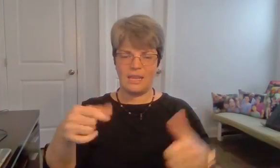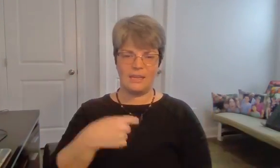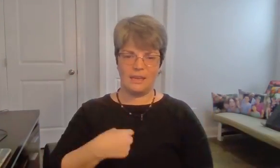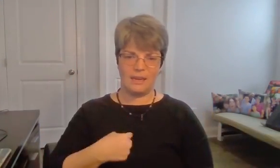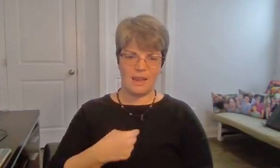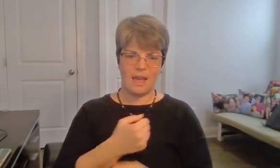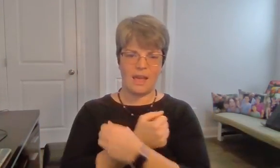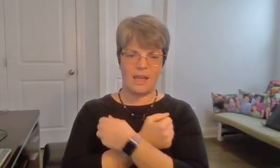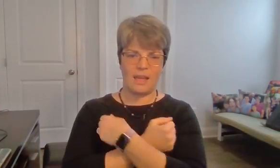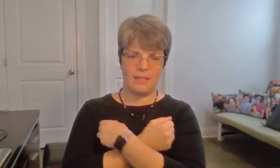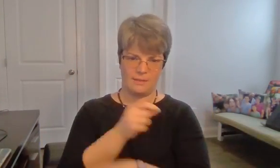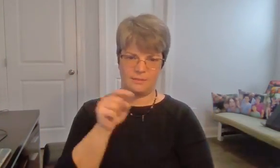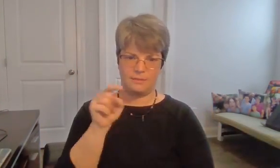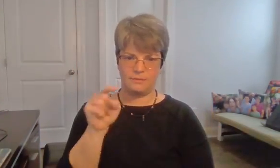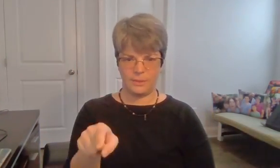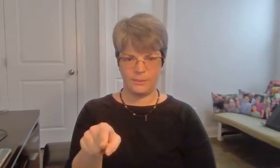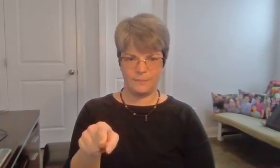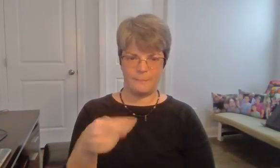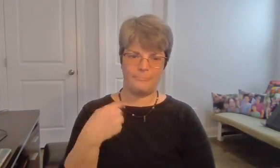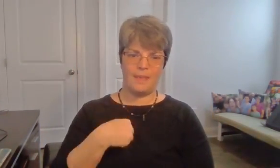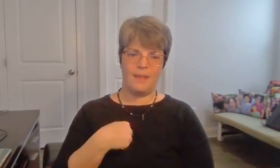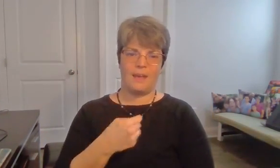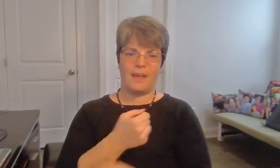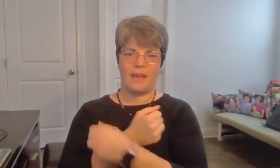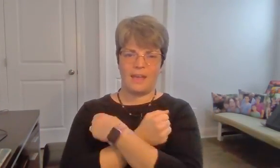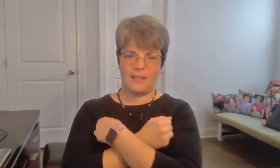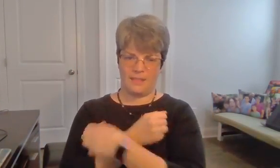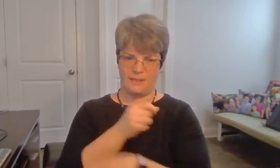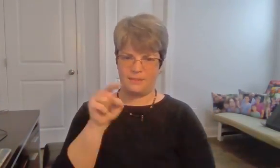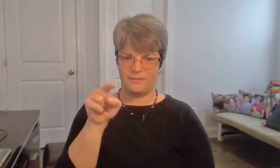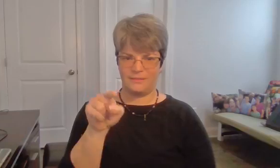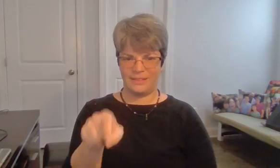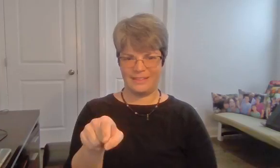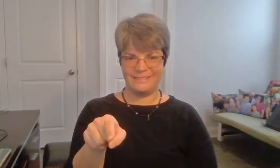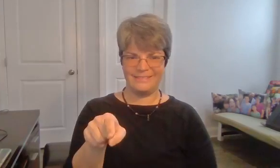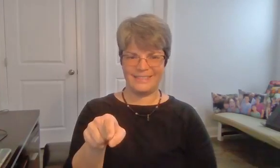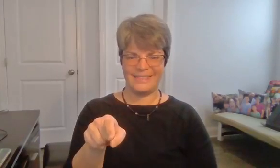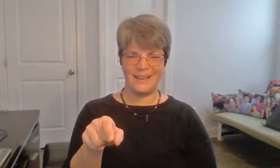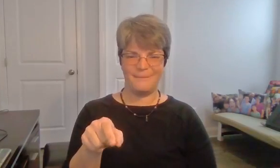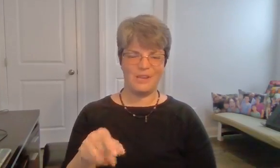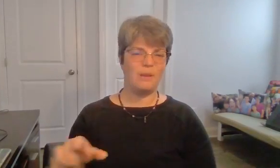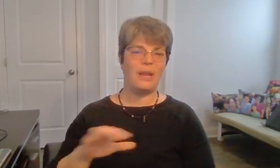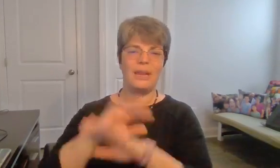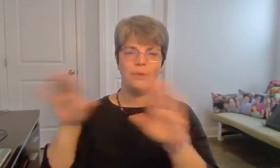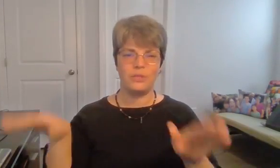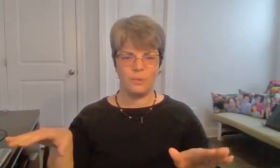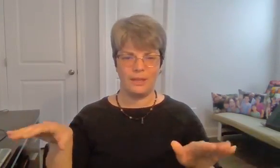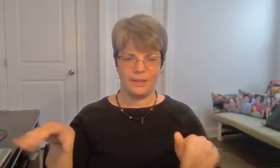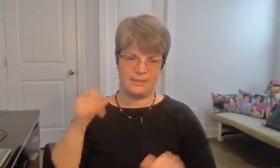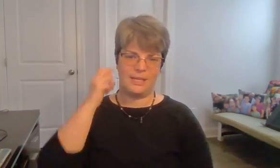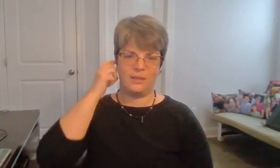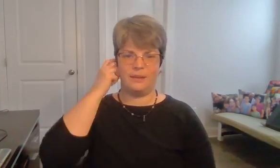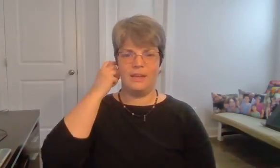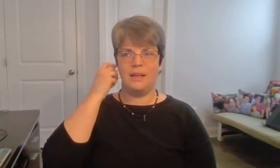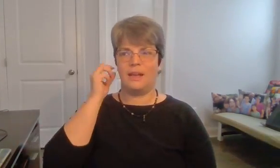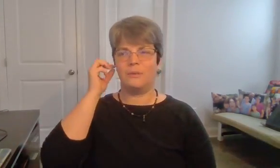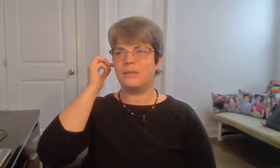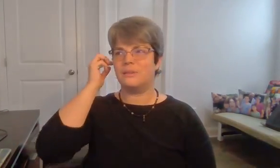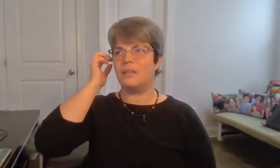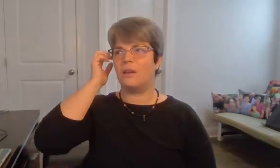playing. I love you. I love you. Good job. And you can put any word you want in there, right? You can, once I was in the car